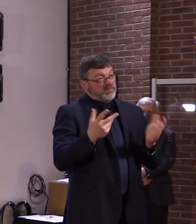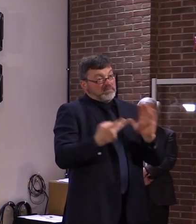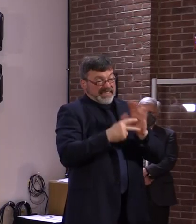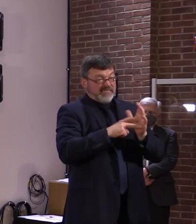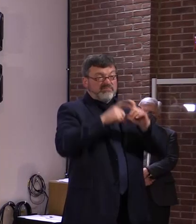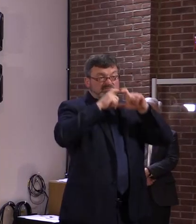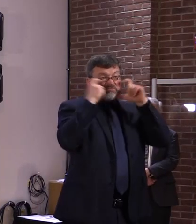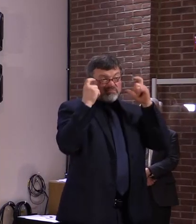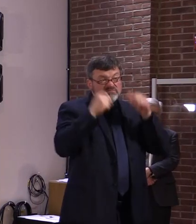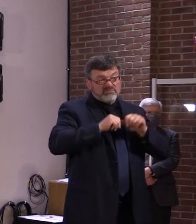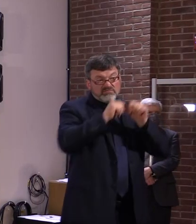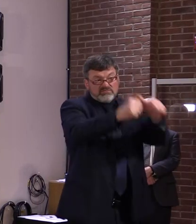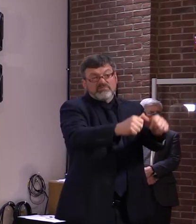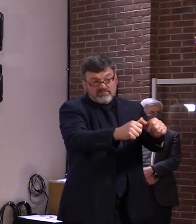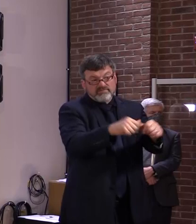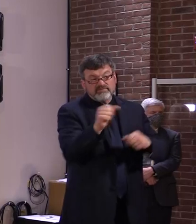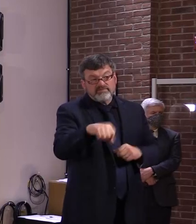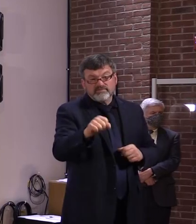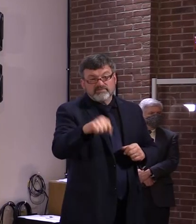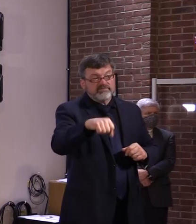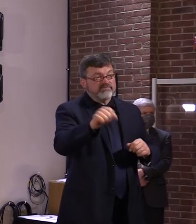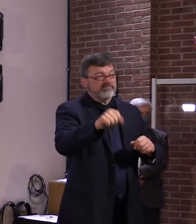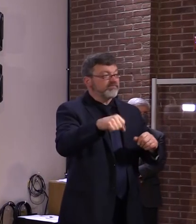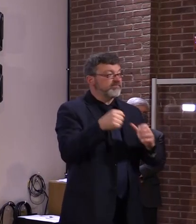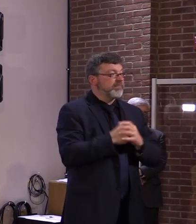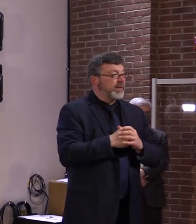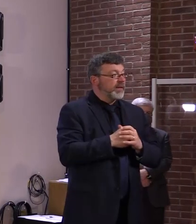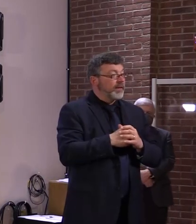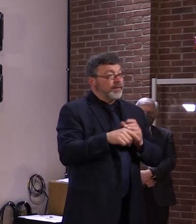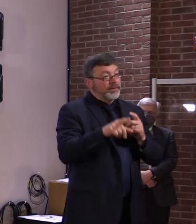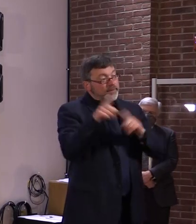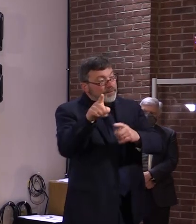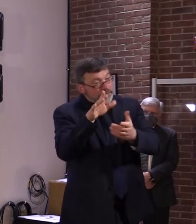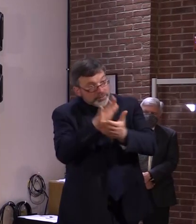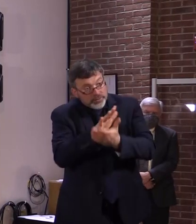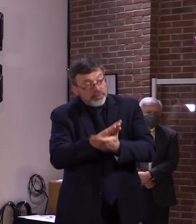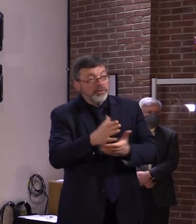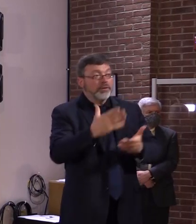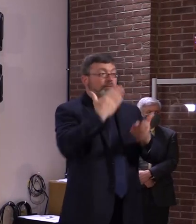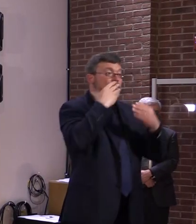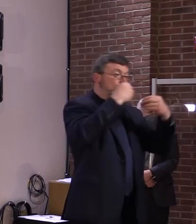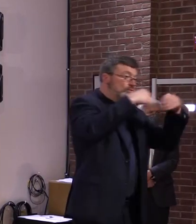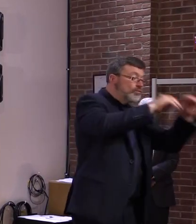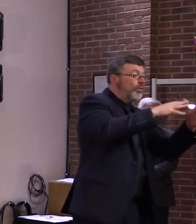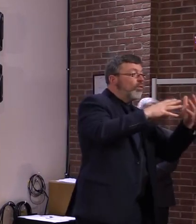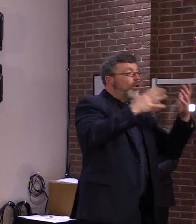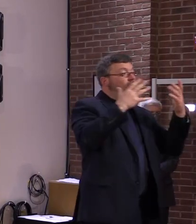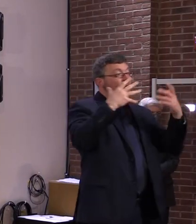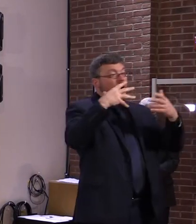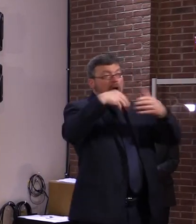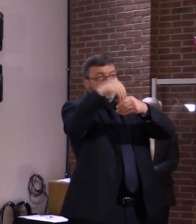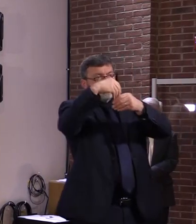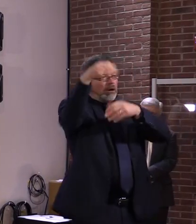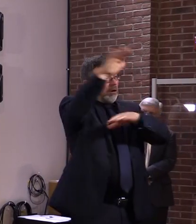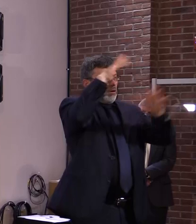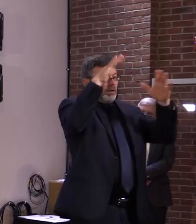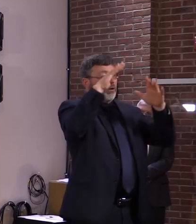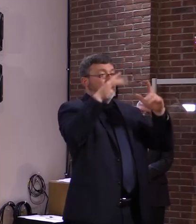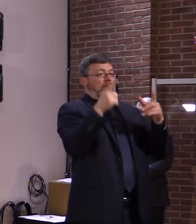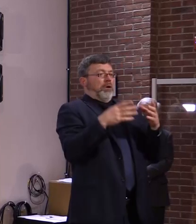they happen to be in their school or in the grocery store for that matter, certainly not around their home or around the people that are in their